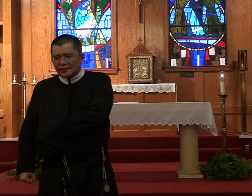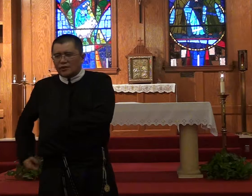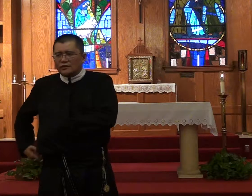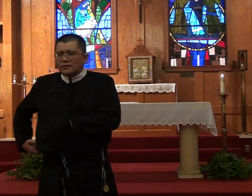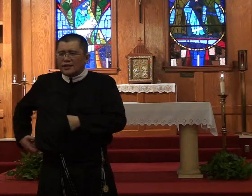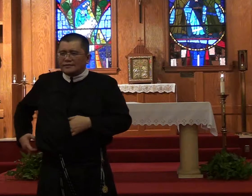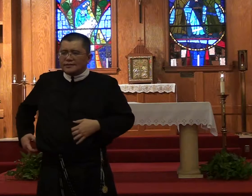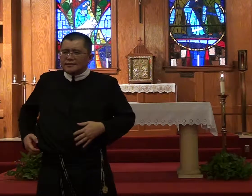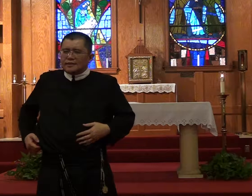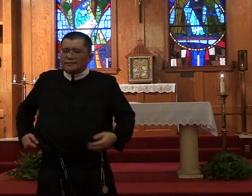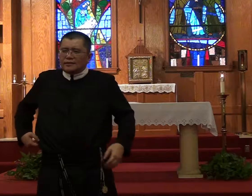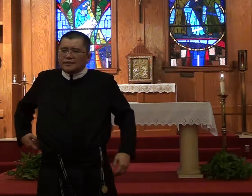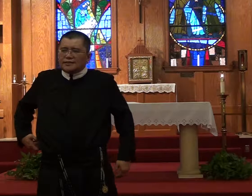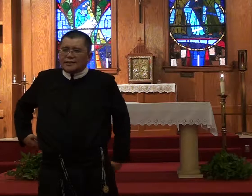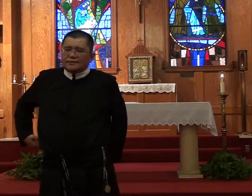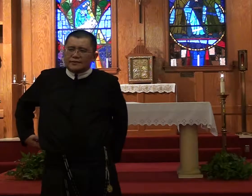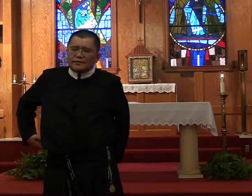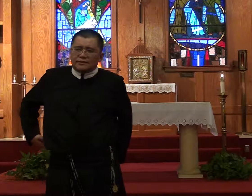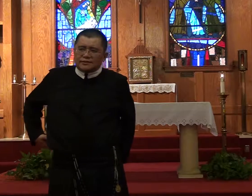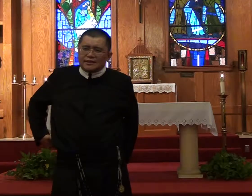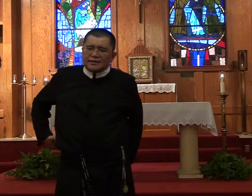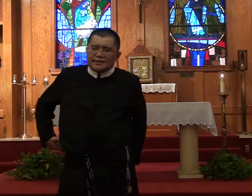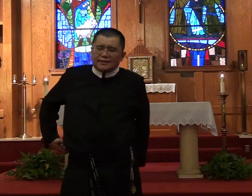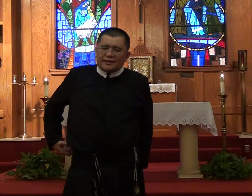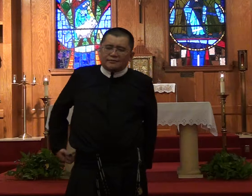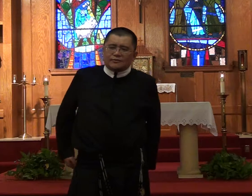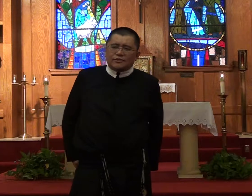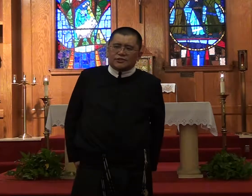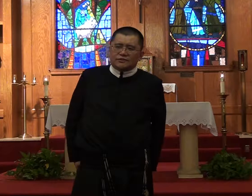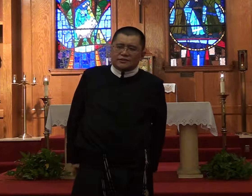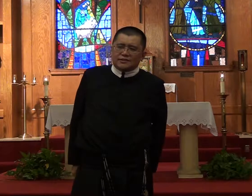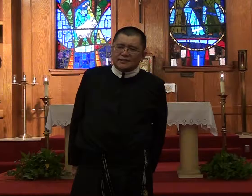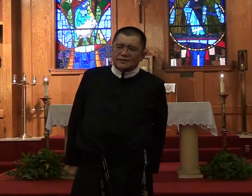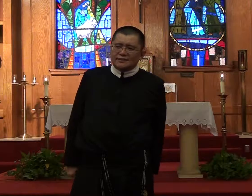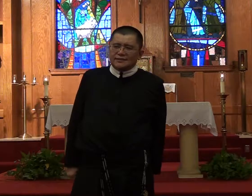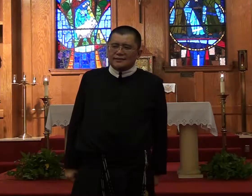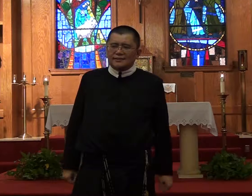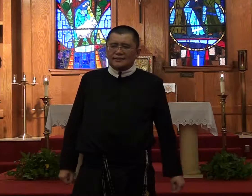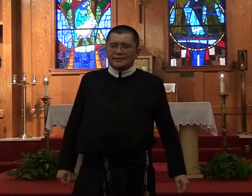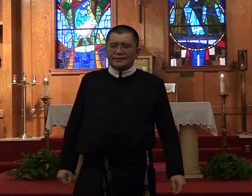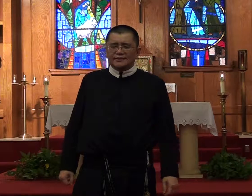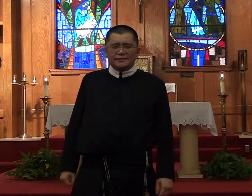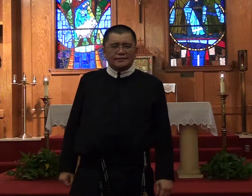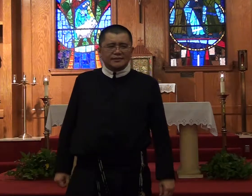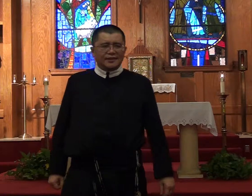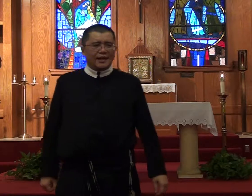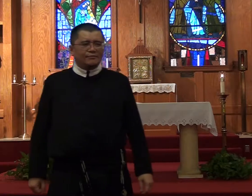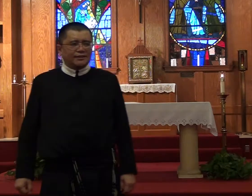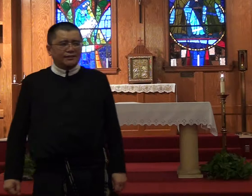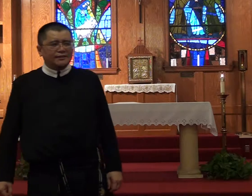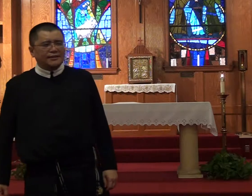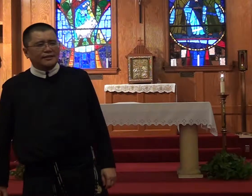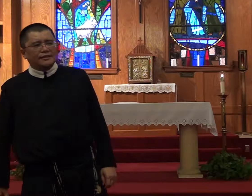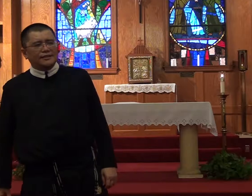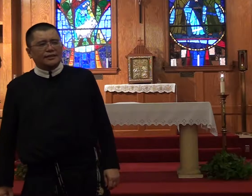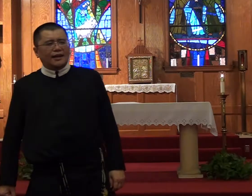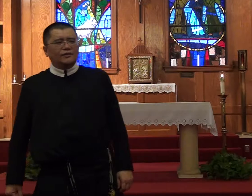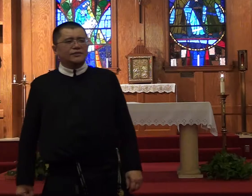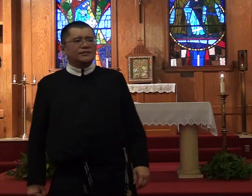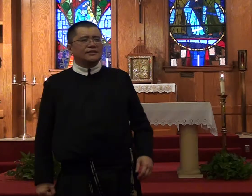All your life you just keep calling the name of the Lord, and be merciful. What's going to happen? I would say this